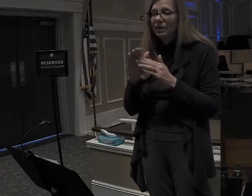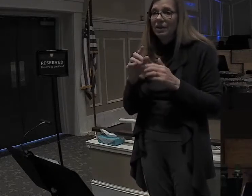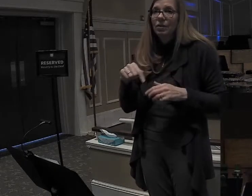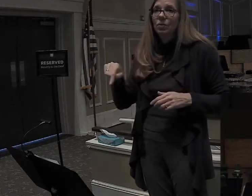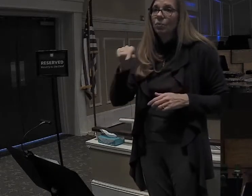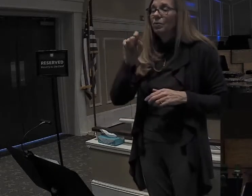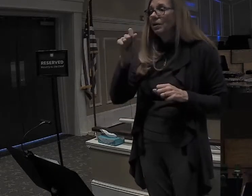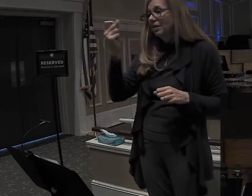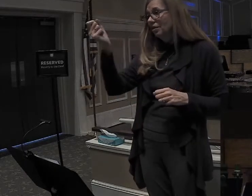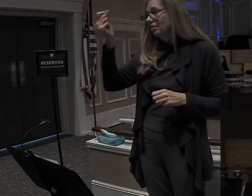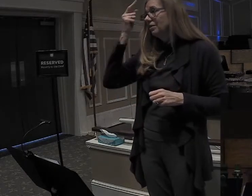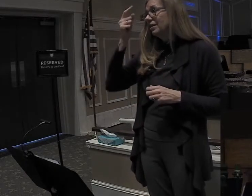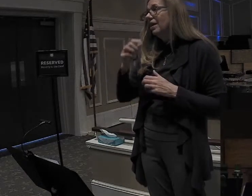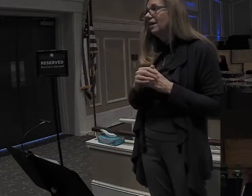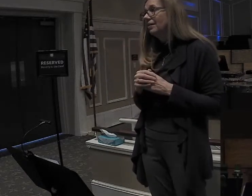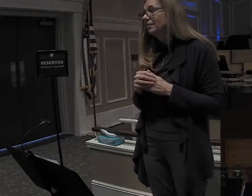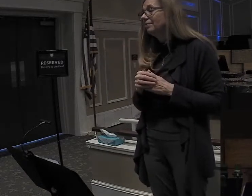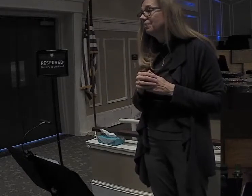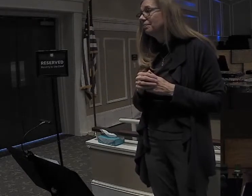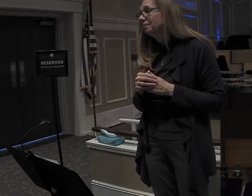understand.